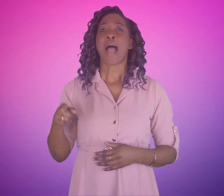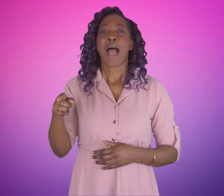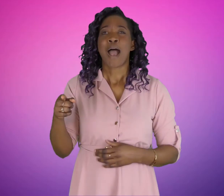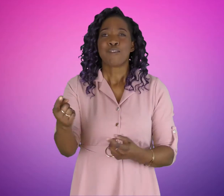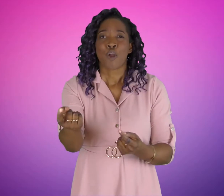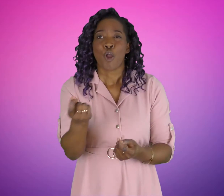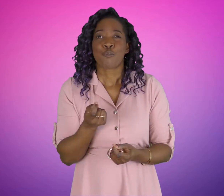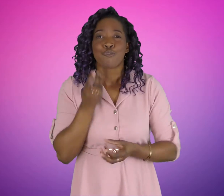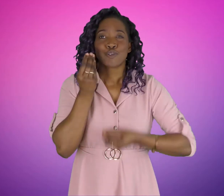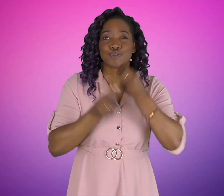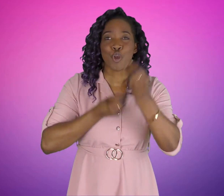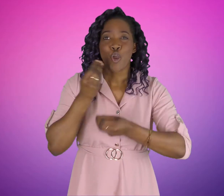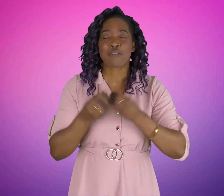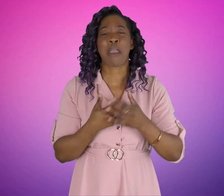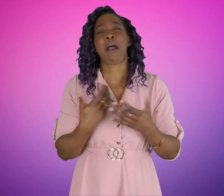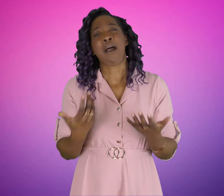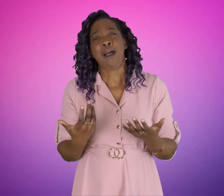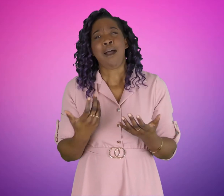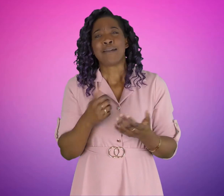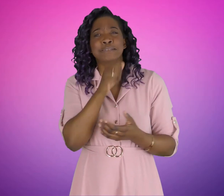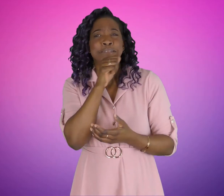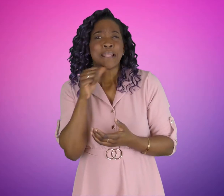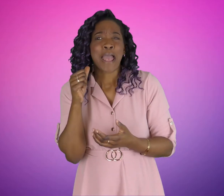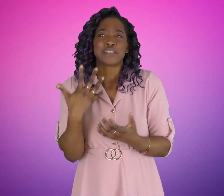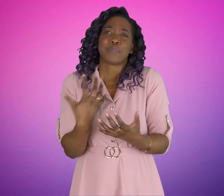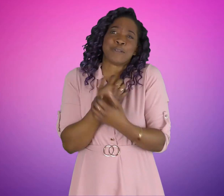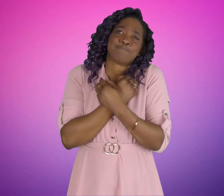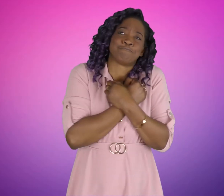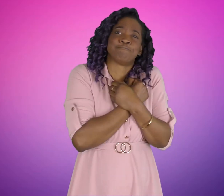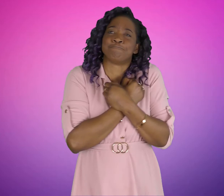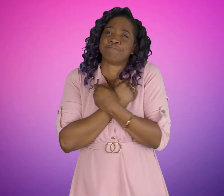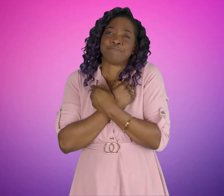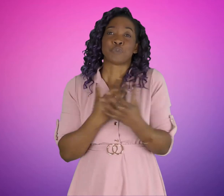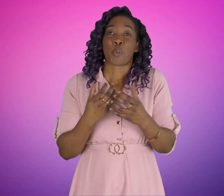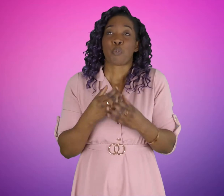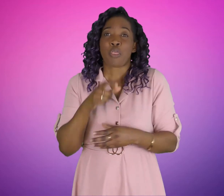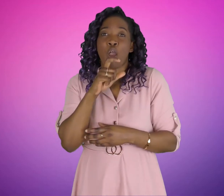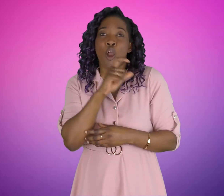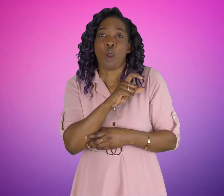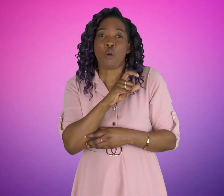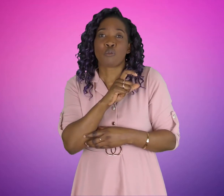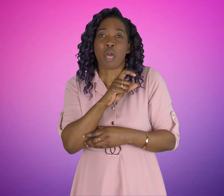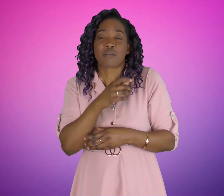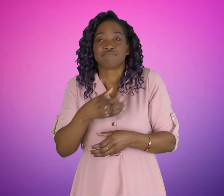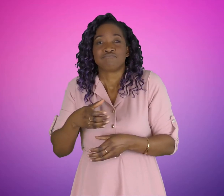Ah, you have come for a story? How soothing to be snuggled up or down with your hands wrapped around a cup of hot